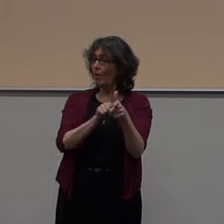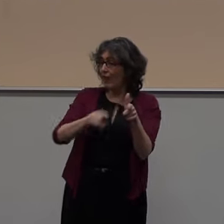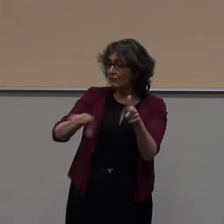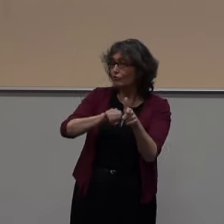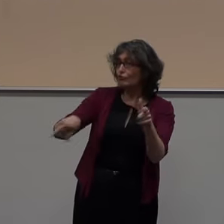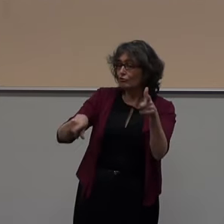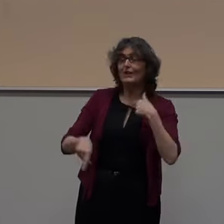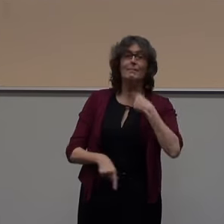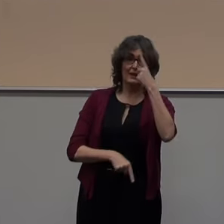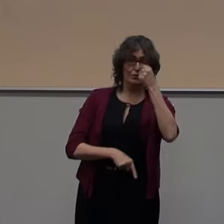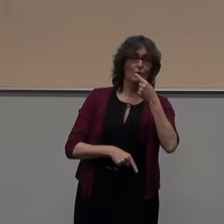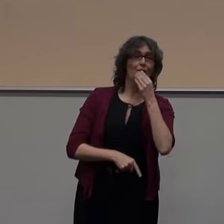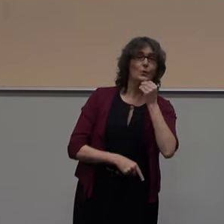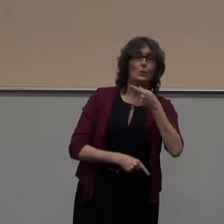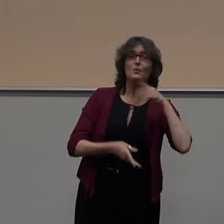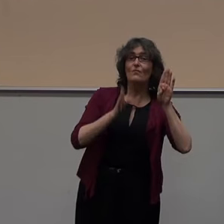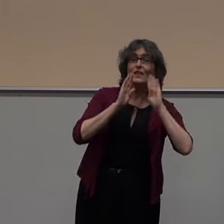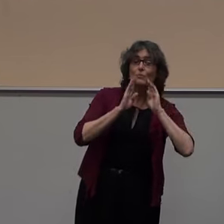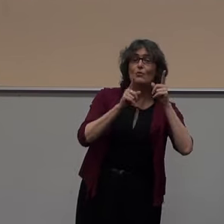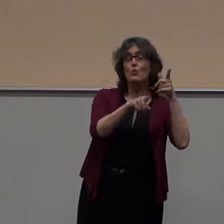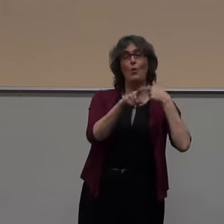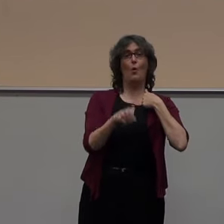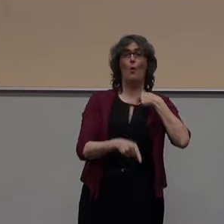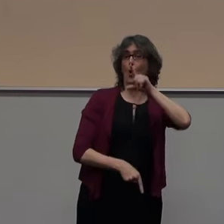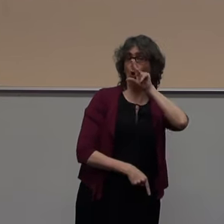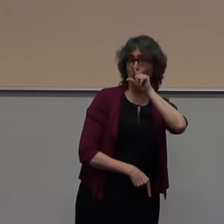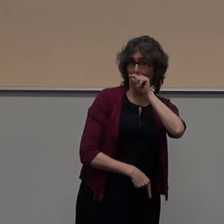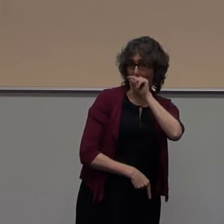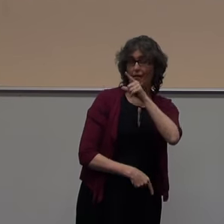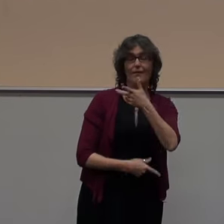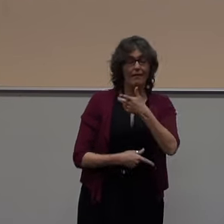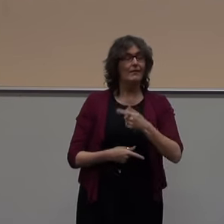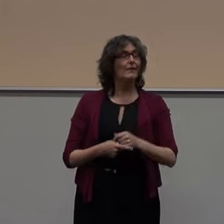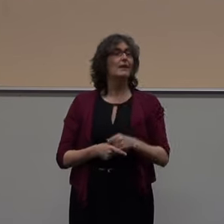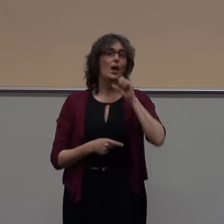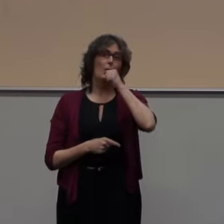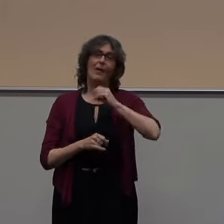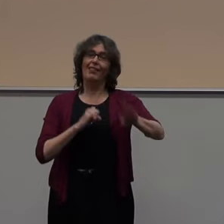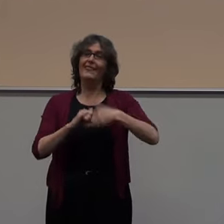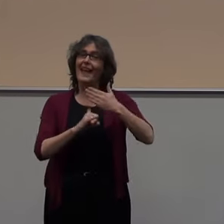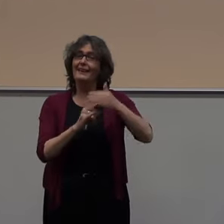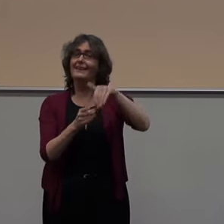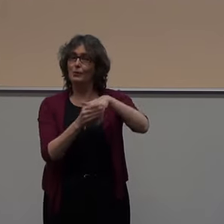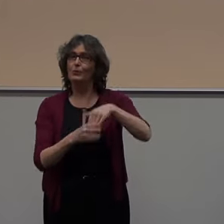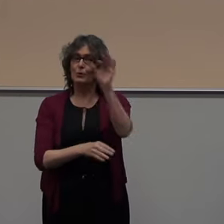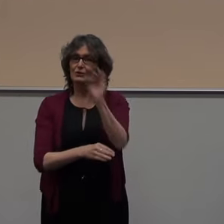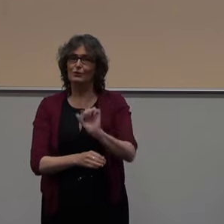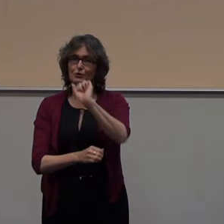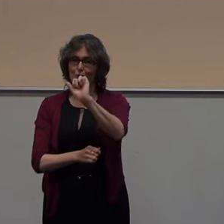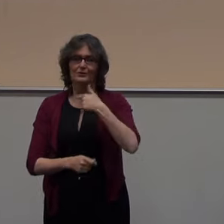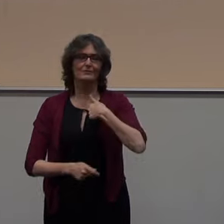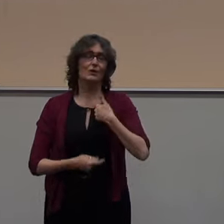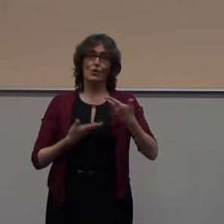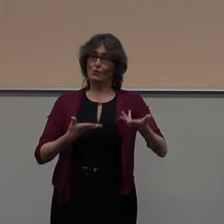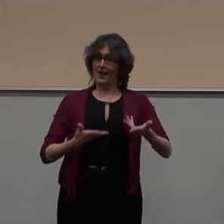them on Facebook, and we'll try to include them at the end. I am today delighted to introduce Michael